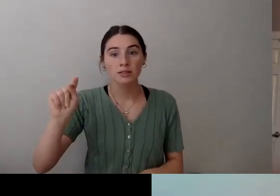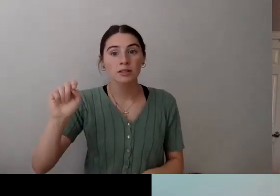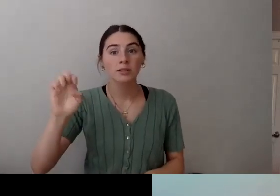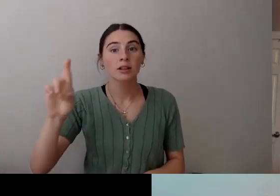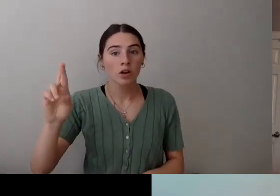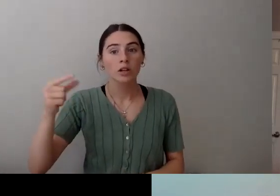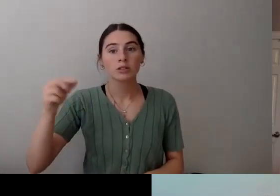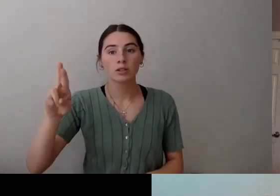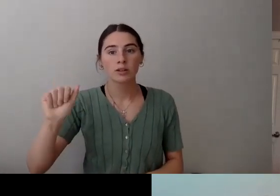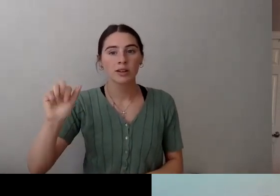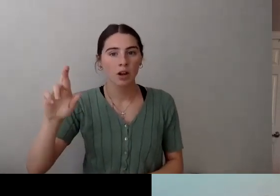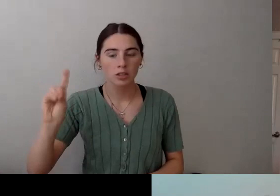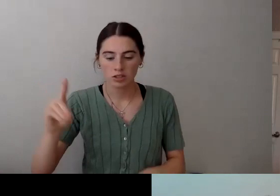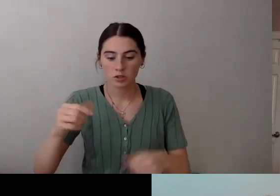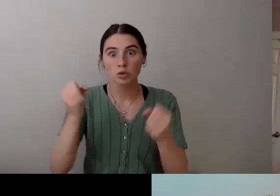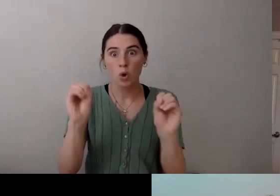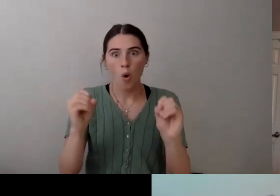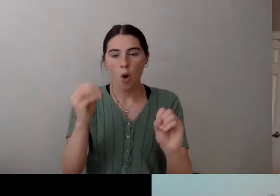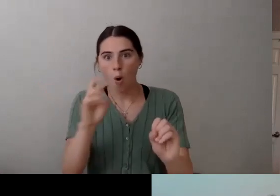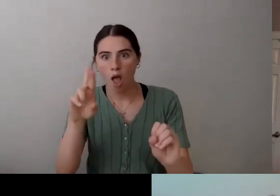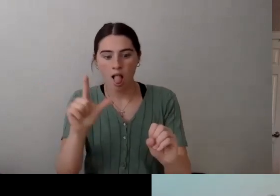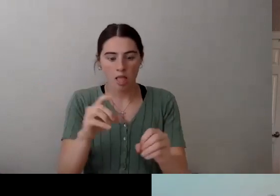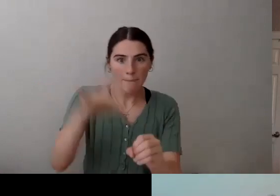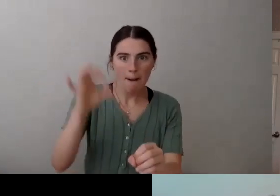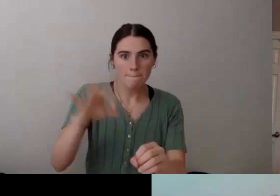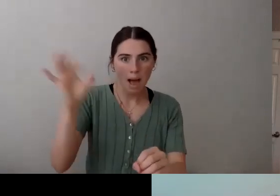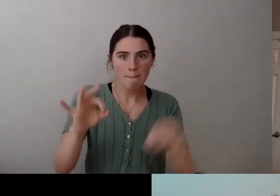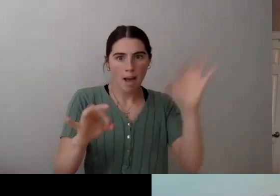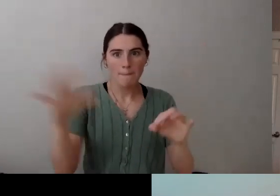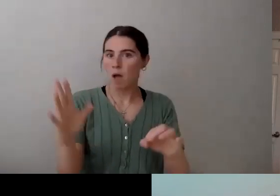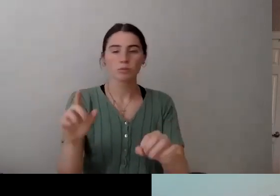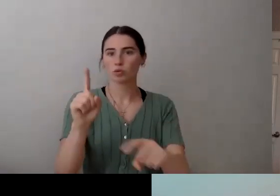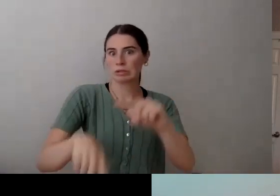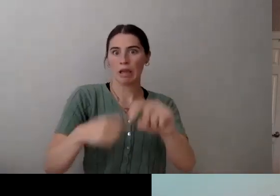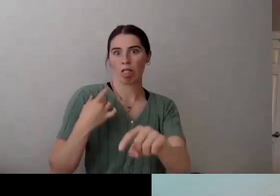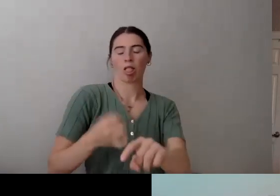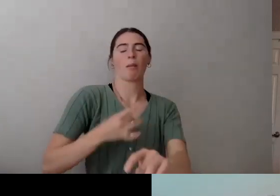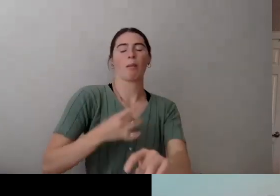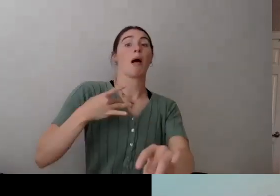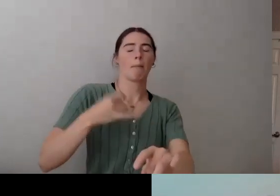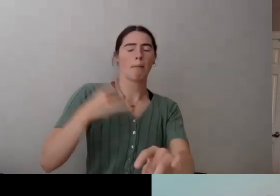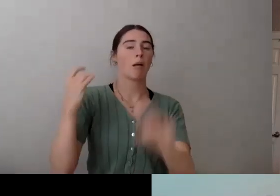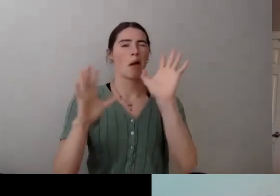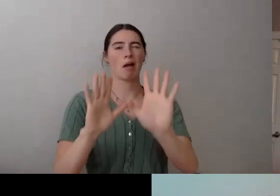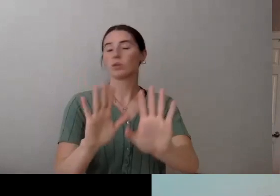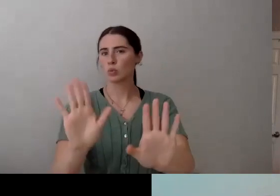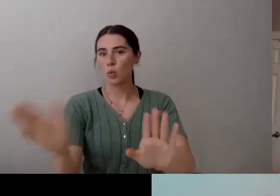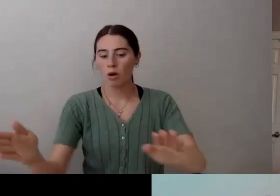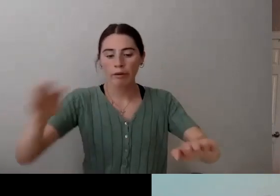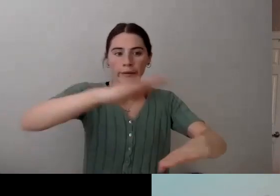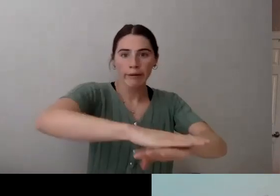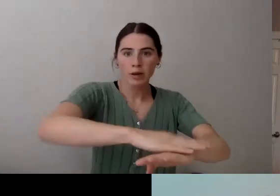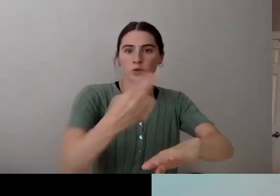You see the splatter that's happening? It's like spraying oil. Okay, yeah. We're gonna cover that up so that it doesn't splatter you and injure